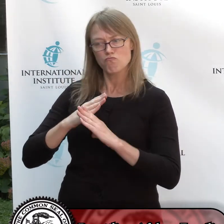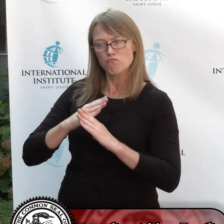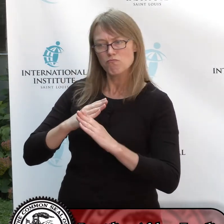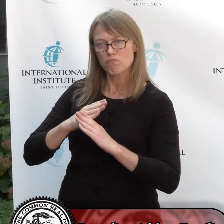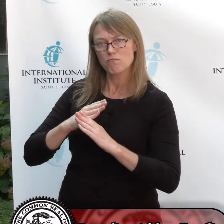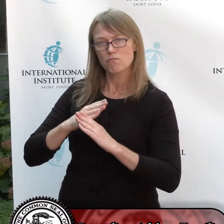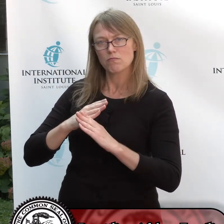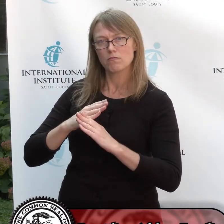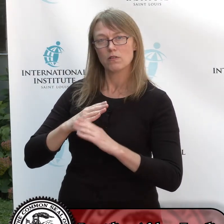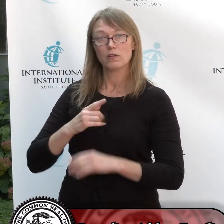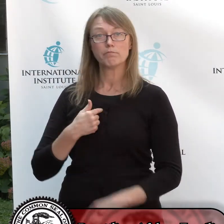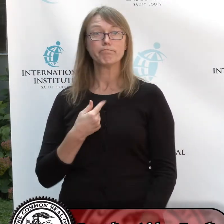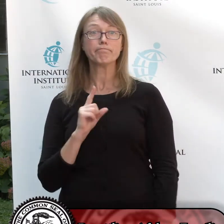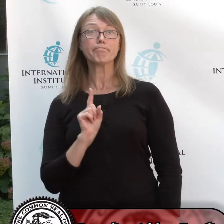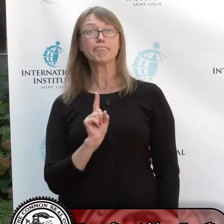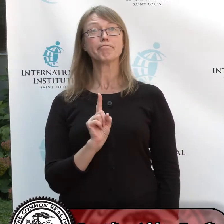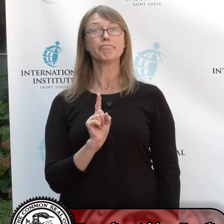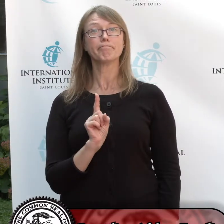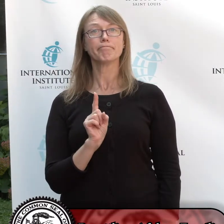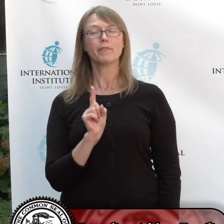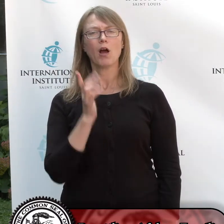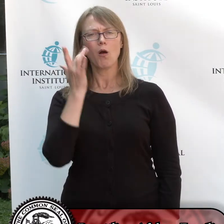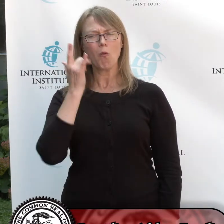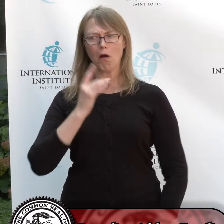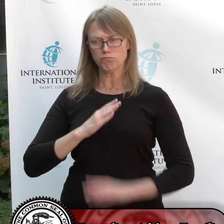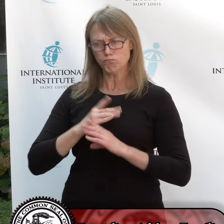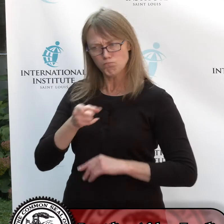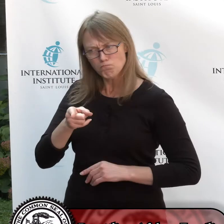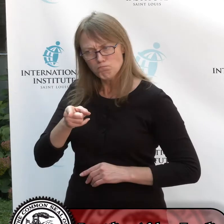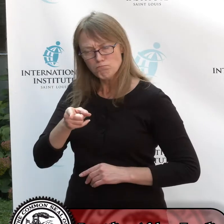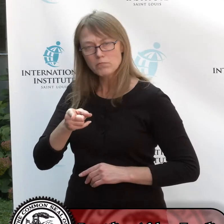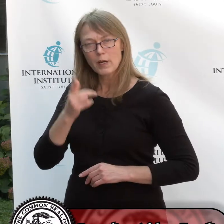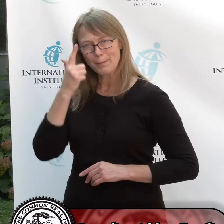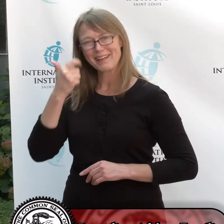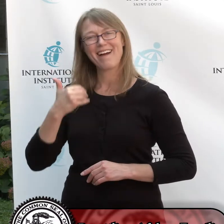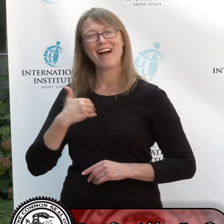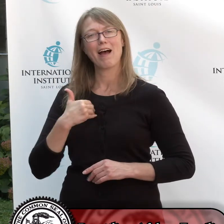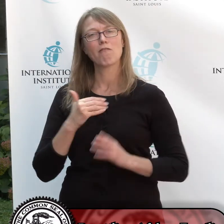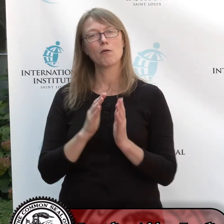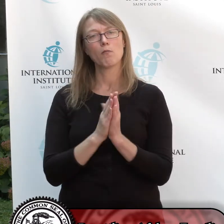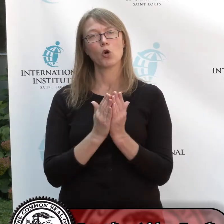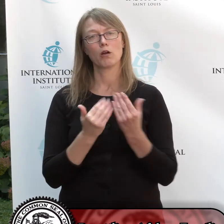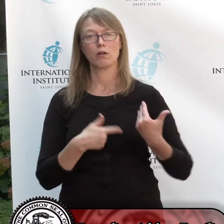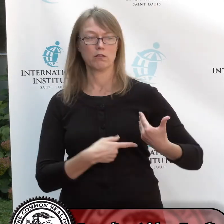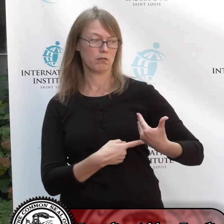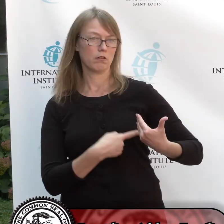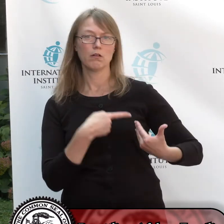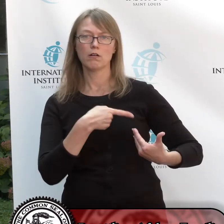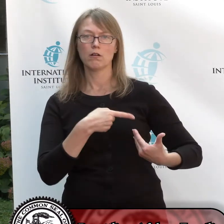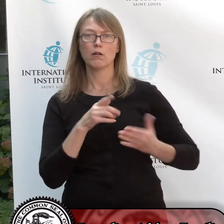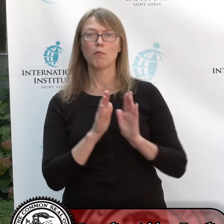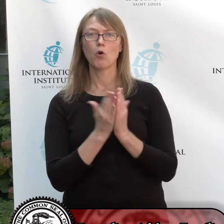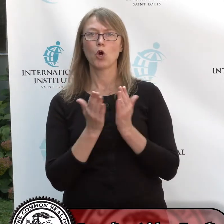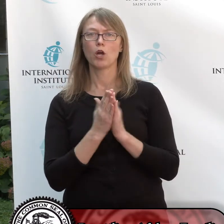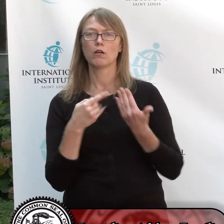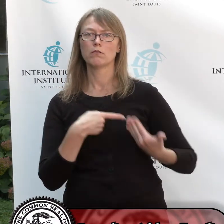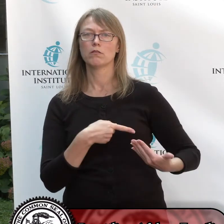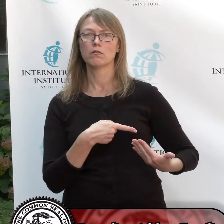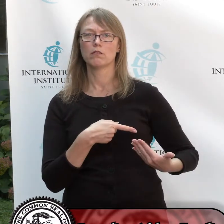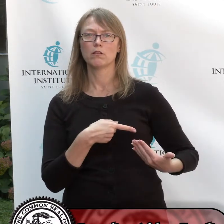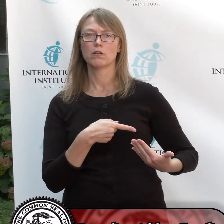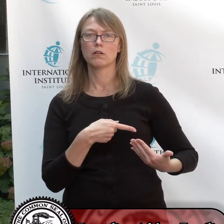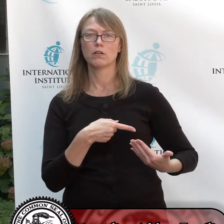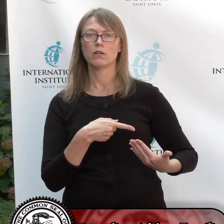just because I had a book in my hand, and they put me on the on